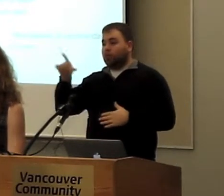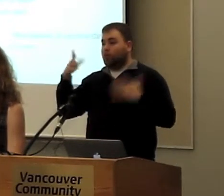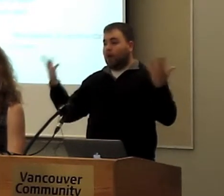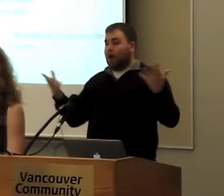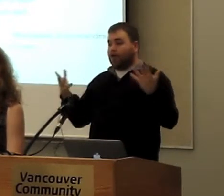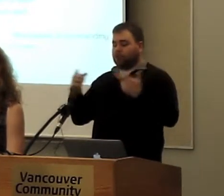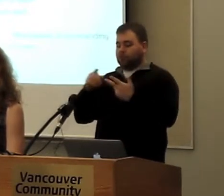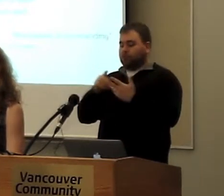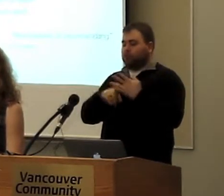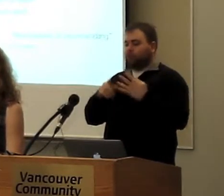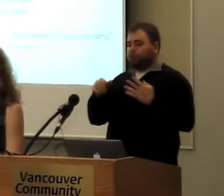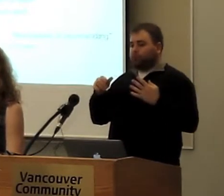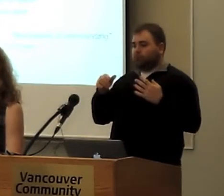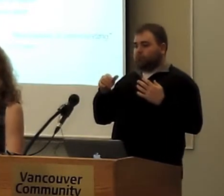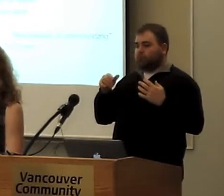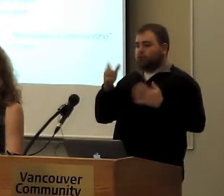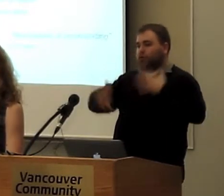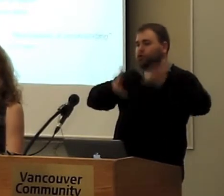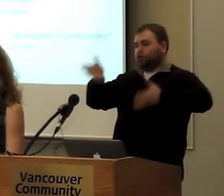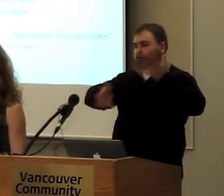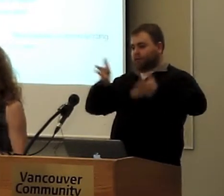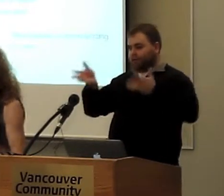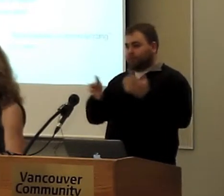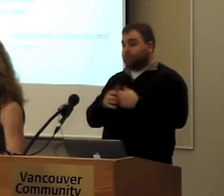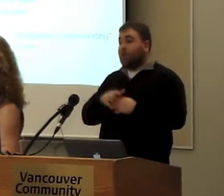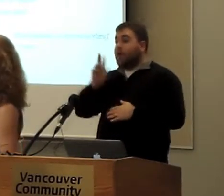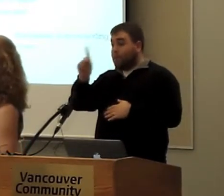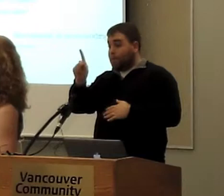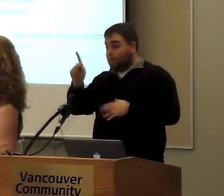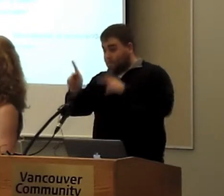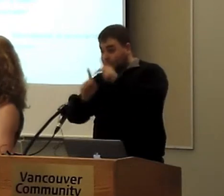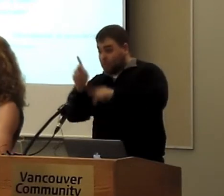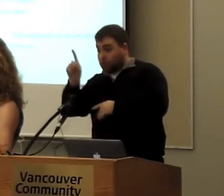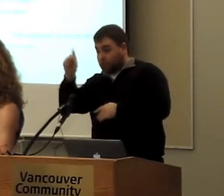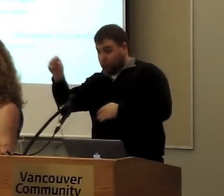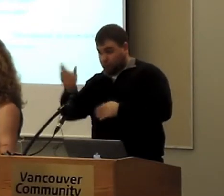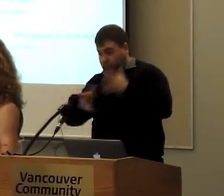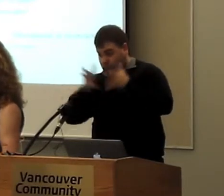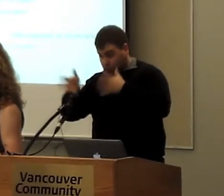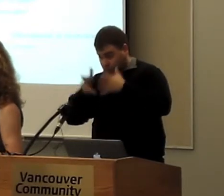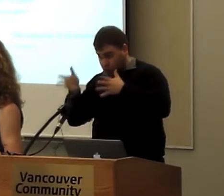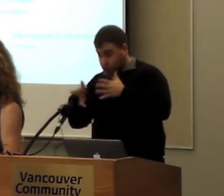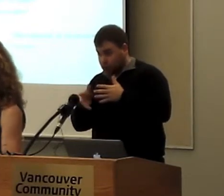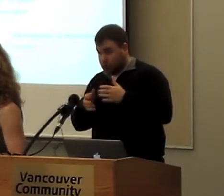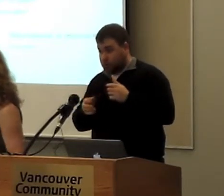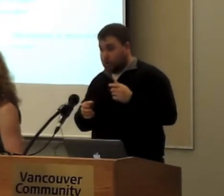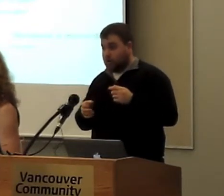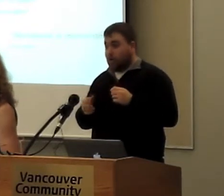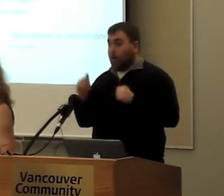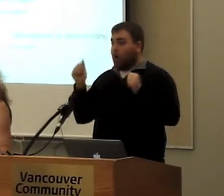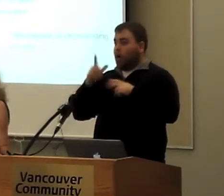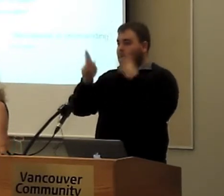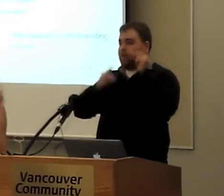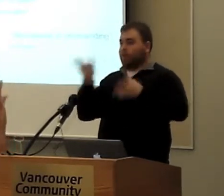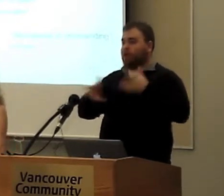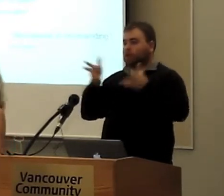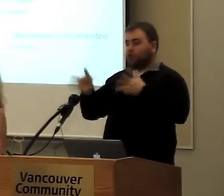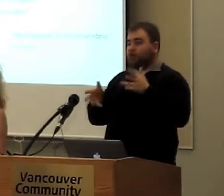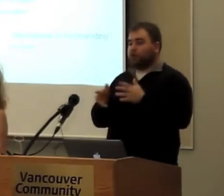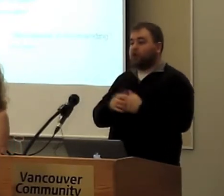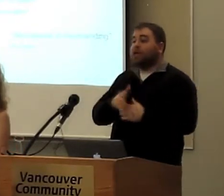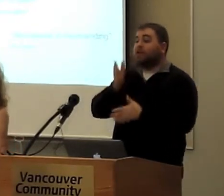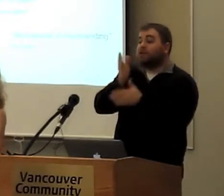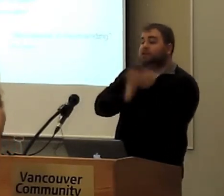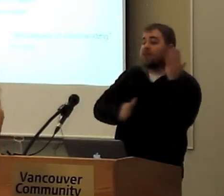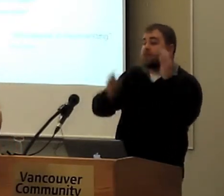somebody to speak with no gesture whatsoever. There's other people who are told in their PDP training that they use too